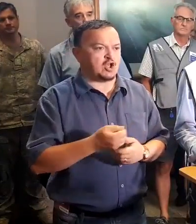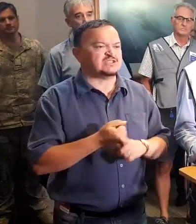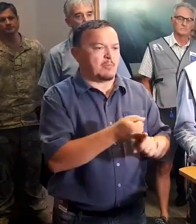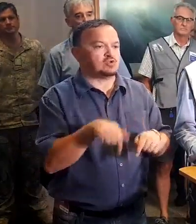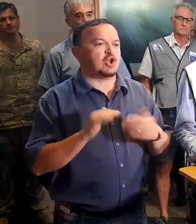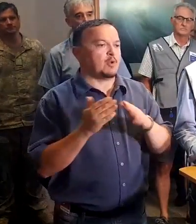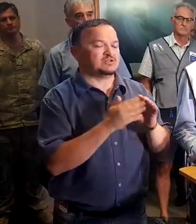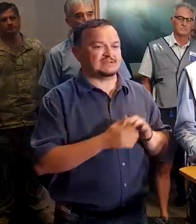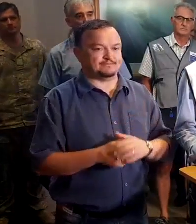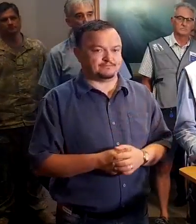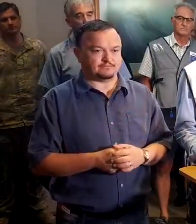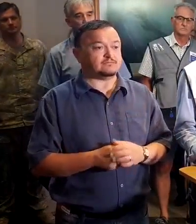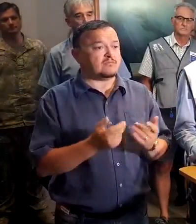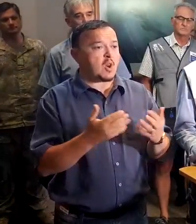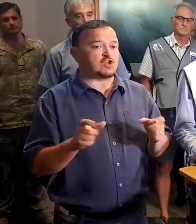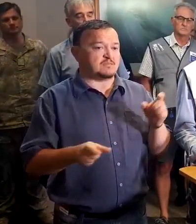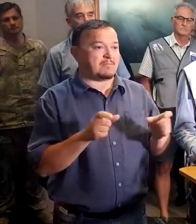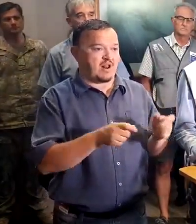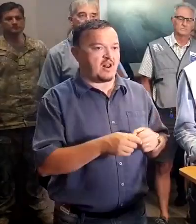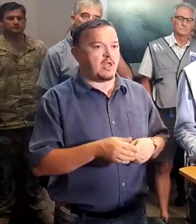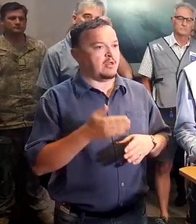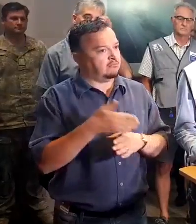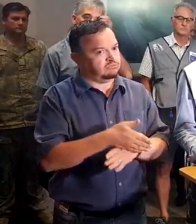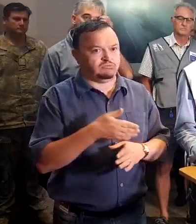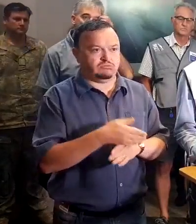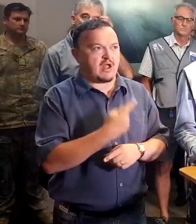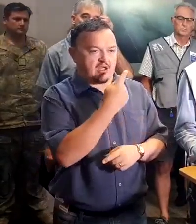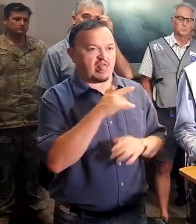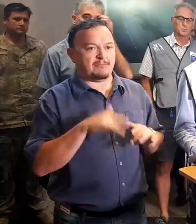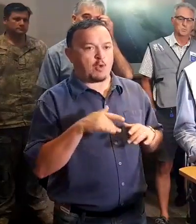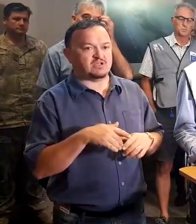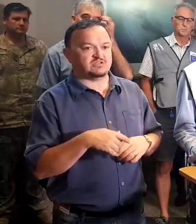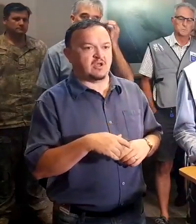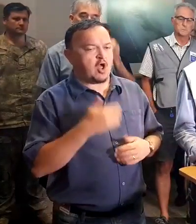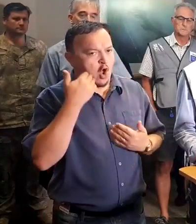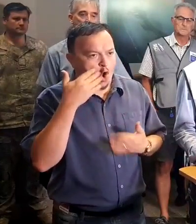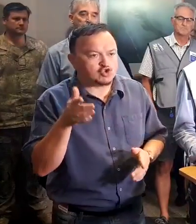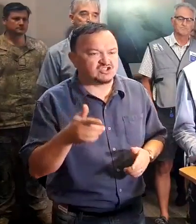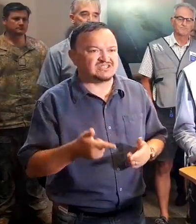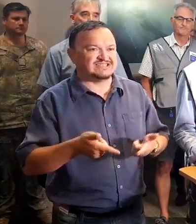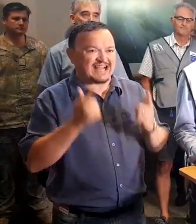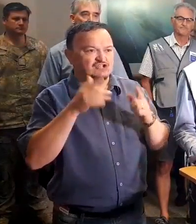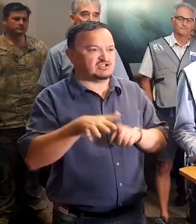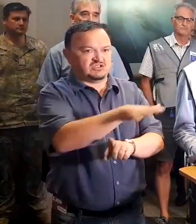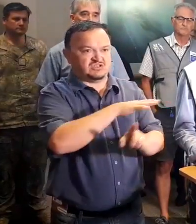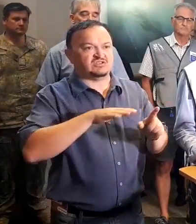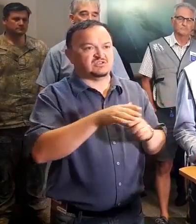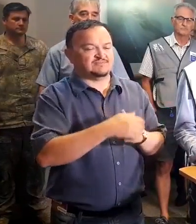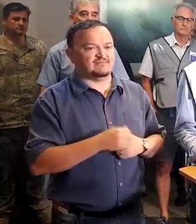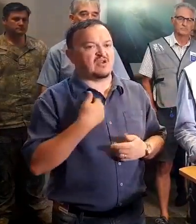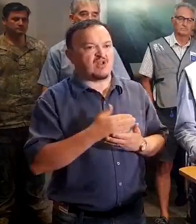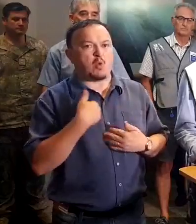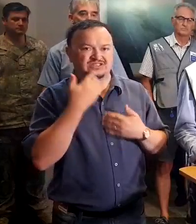A lot of people are working very hard in hot, dangerous and unpleasant conditions. I want to express my personal thanks